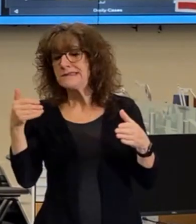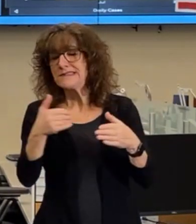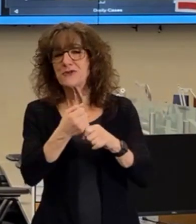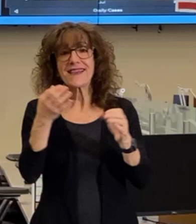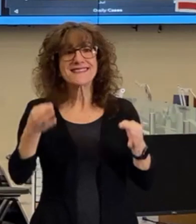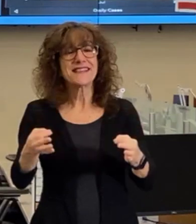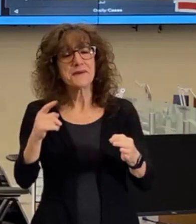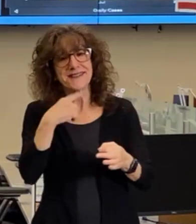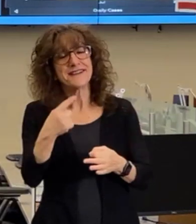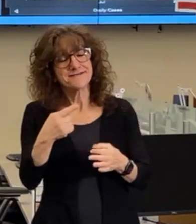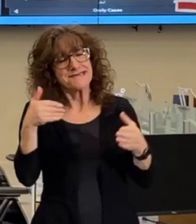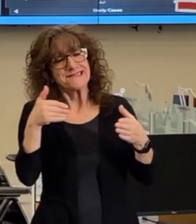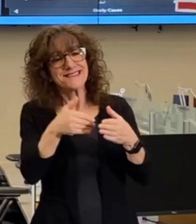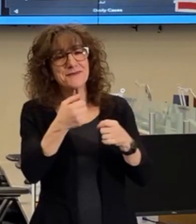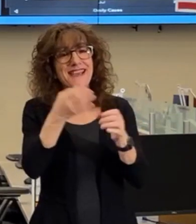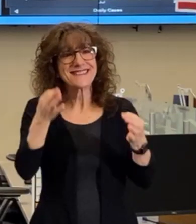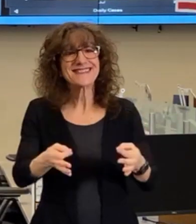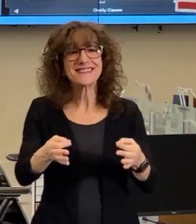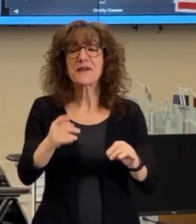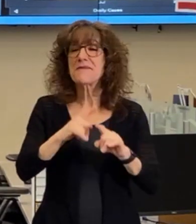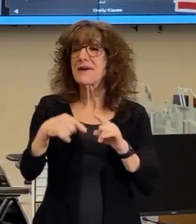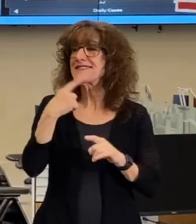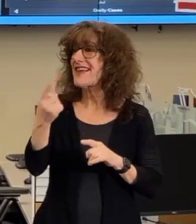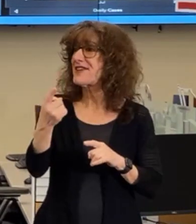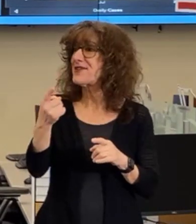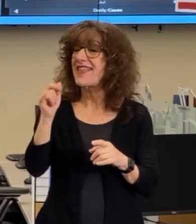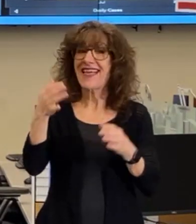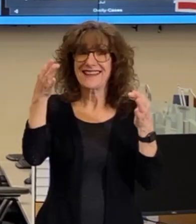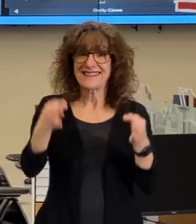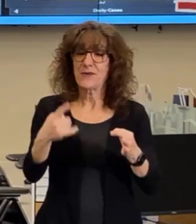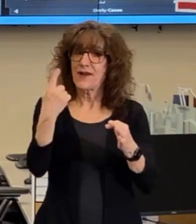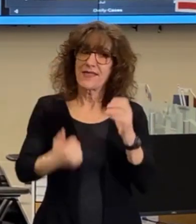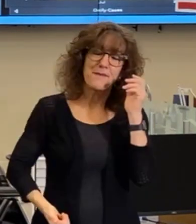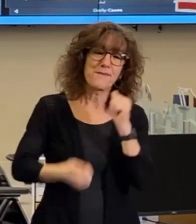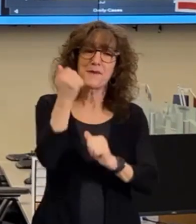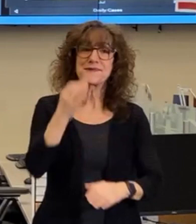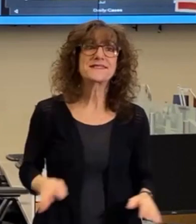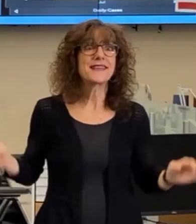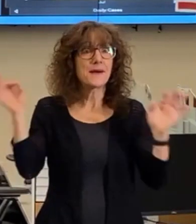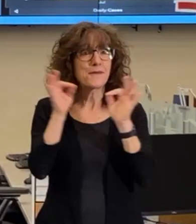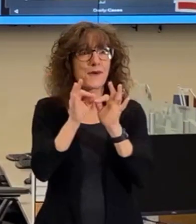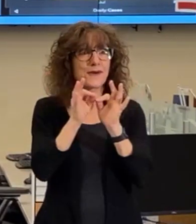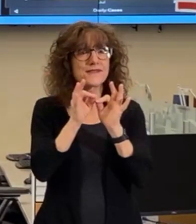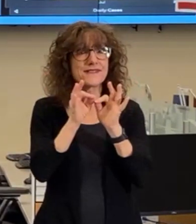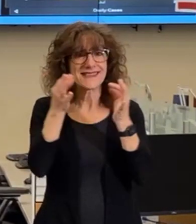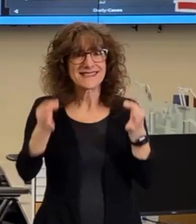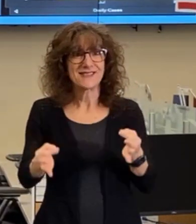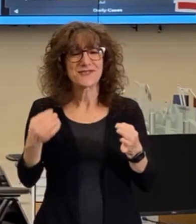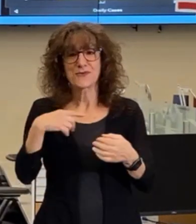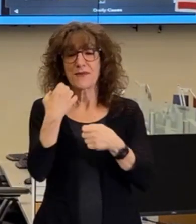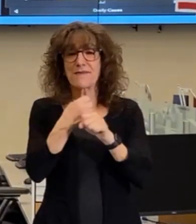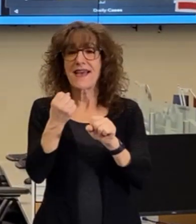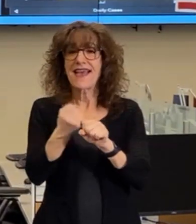can just tell you that. We're getting very close. But I can tell you that I regard this decision as one of the most important that we'll make. And we've